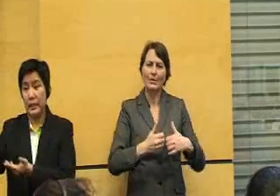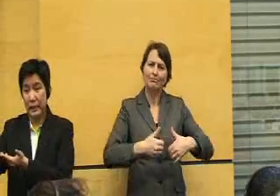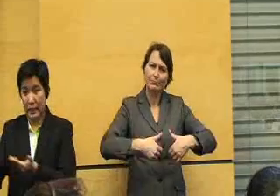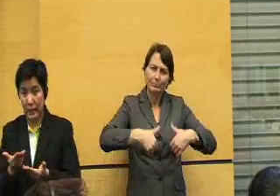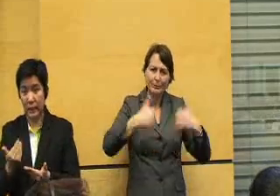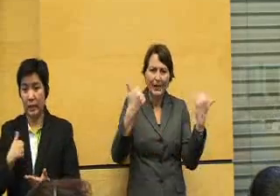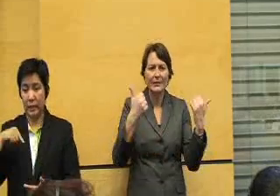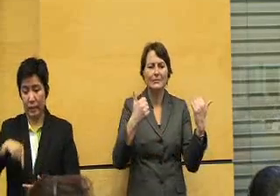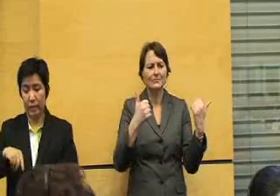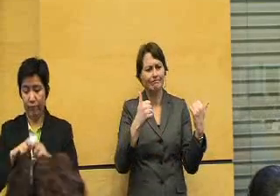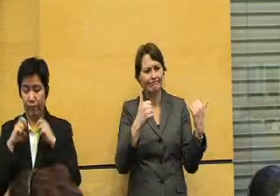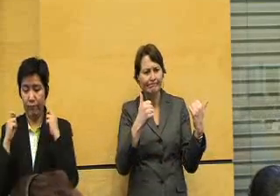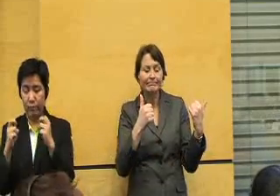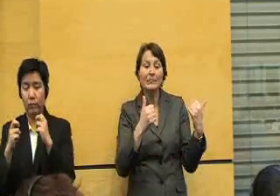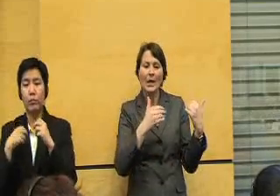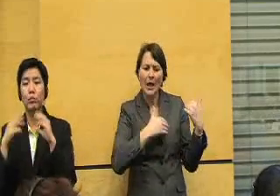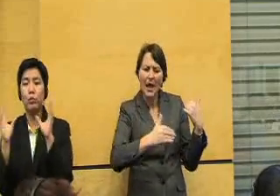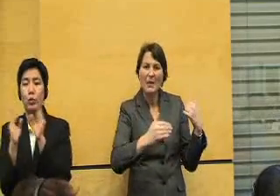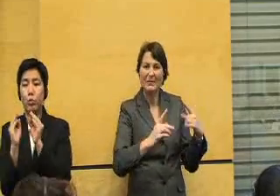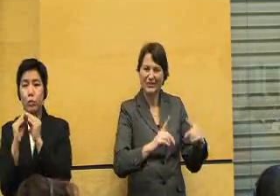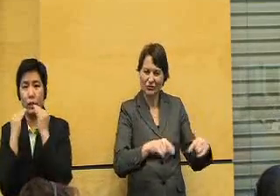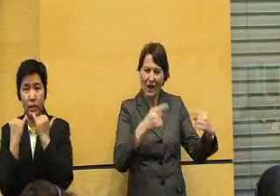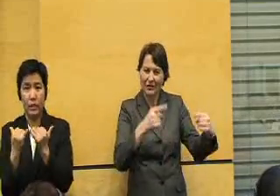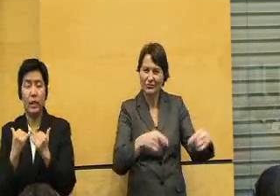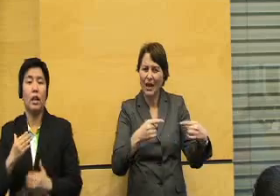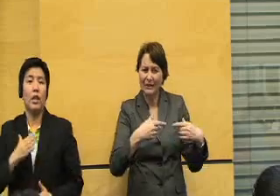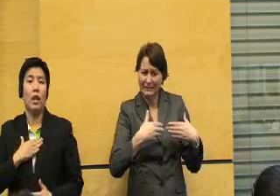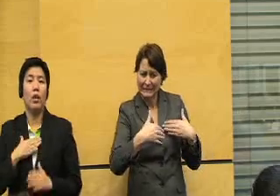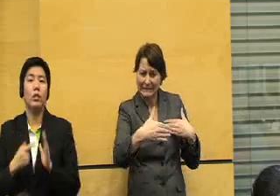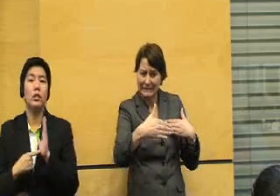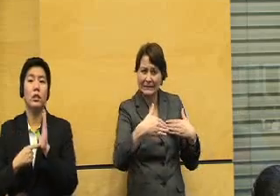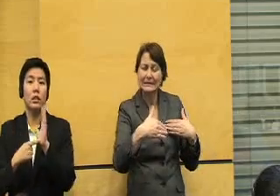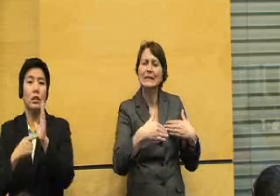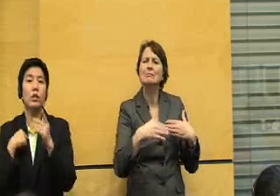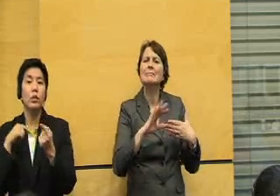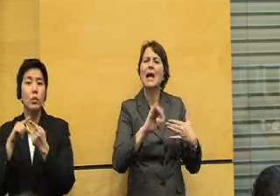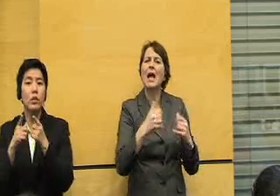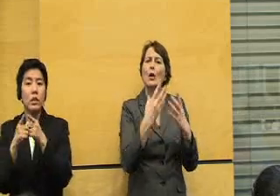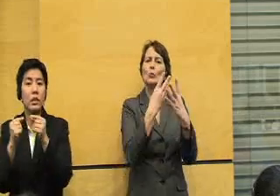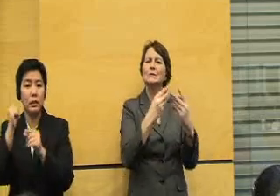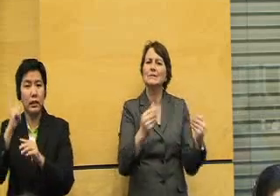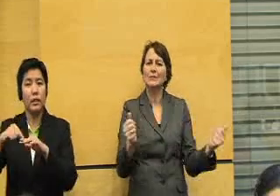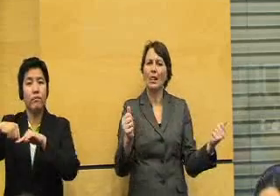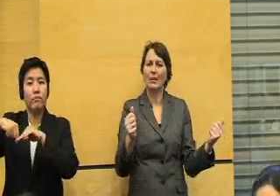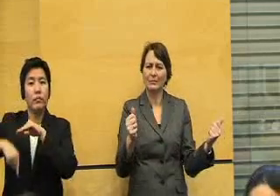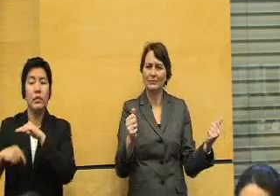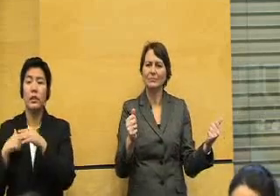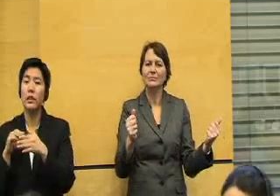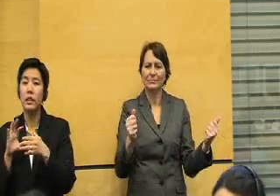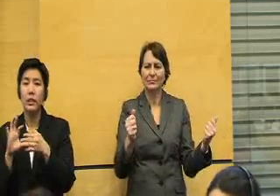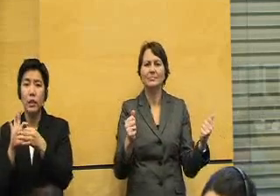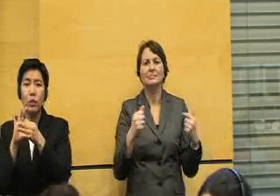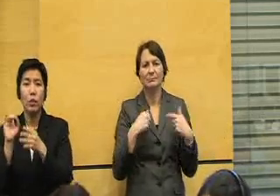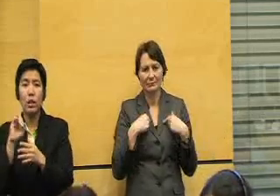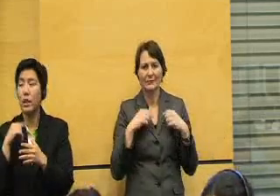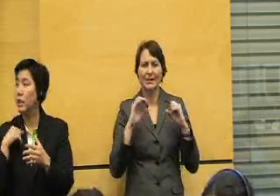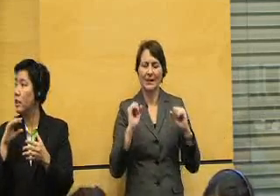address the remaining challenges in advancing the rights of persons with disability in